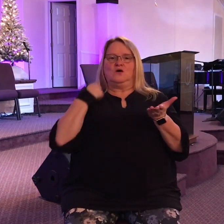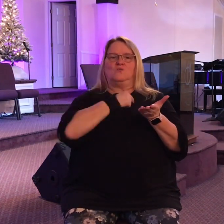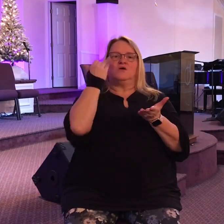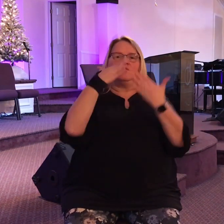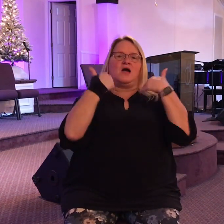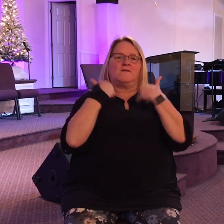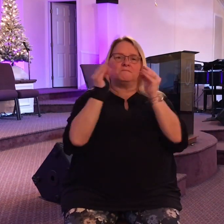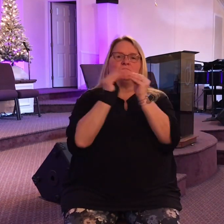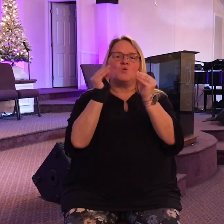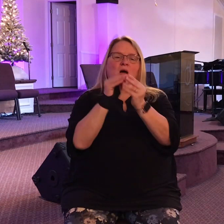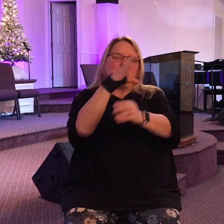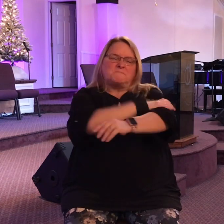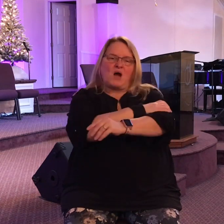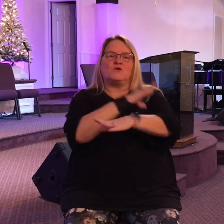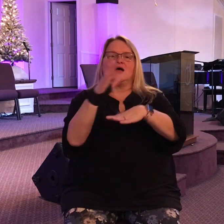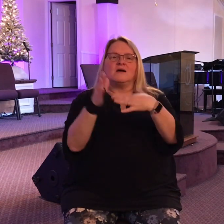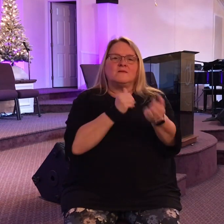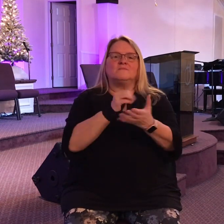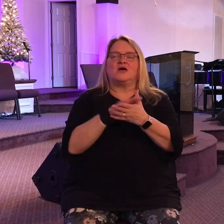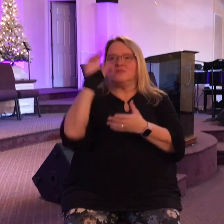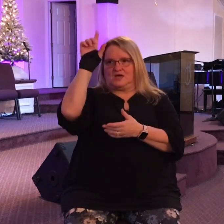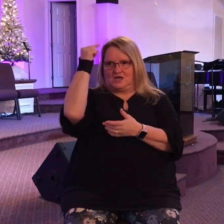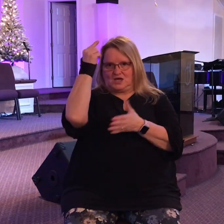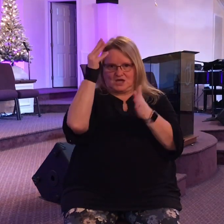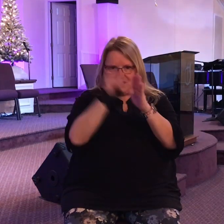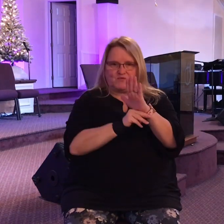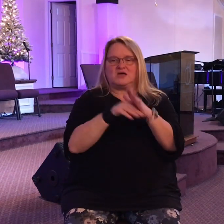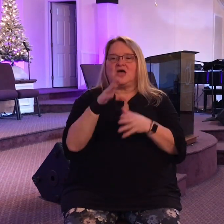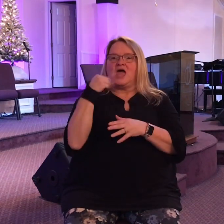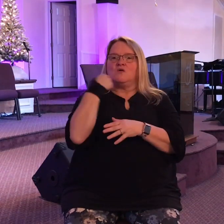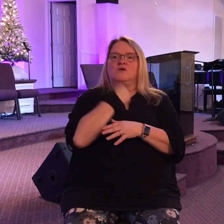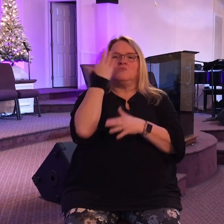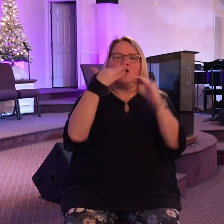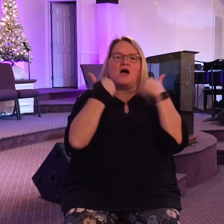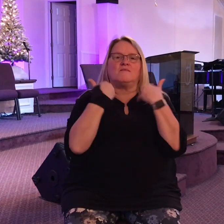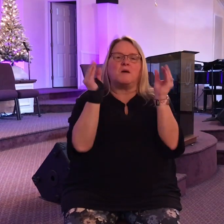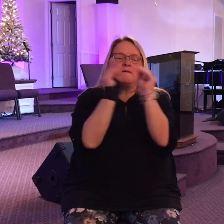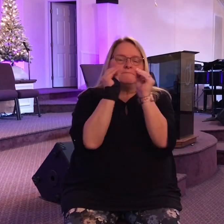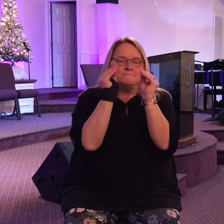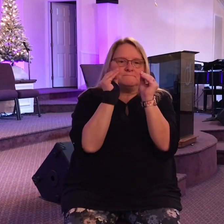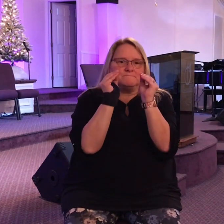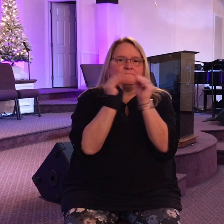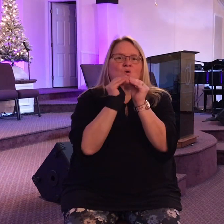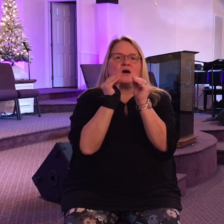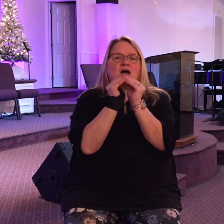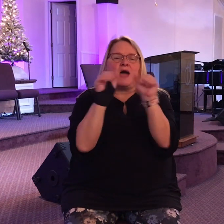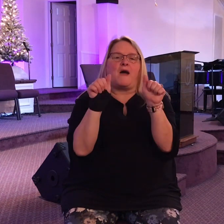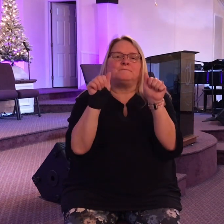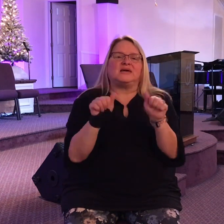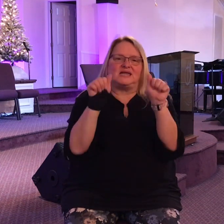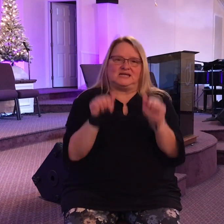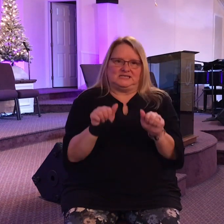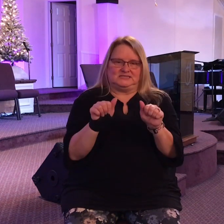up into one, that has more ability than every strong person on the face of the planet and rich people, he has the ability